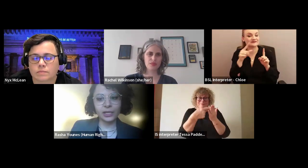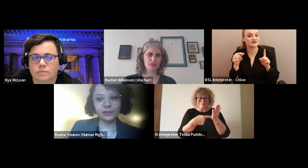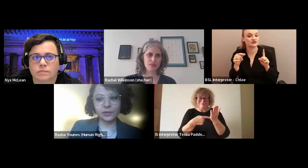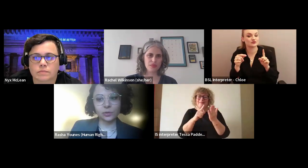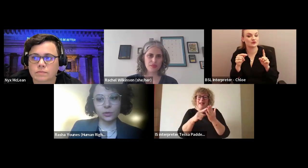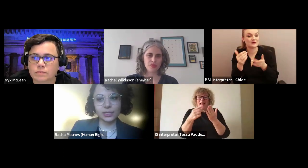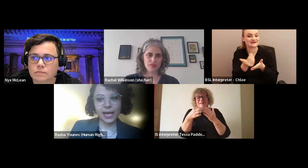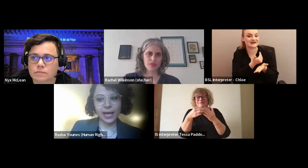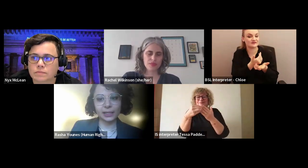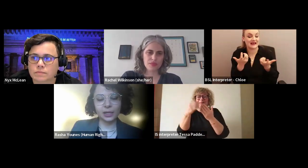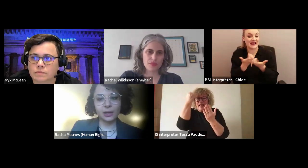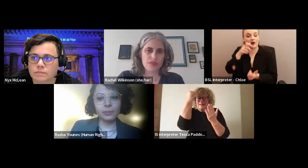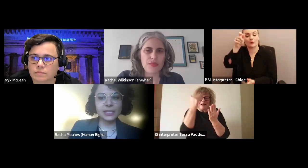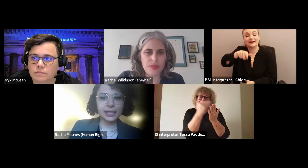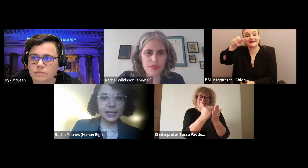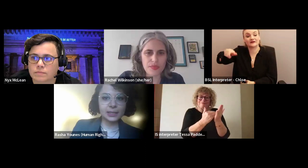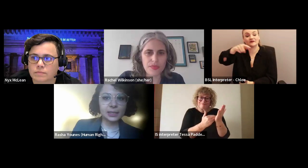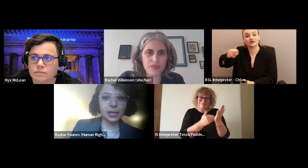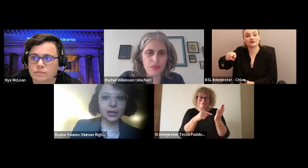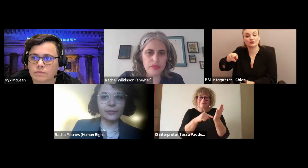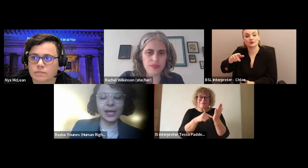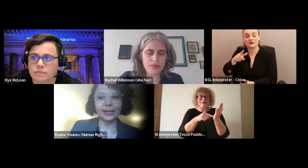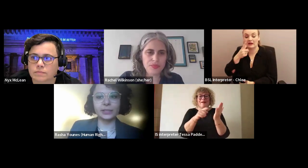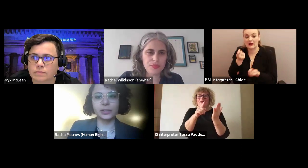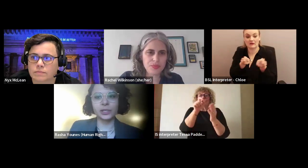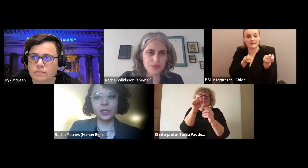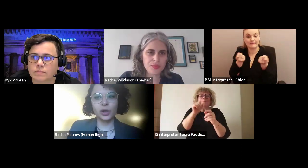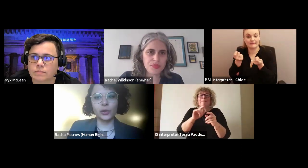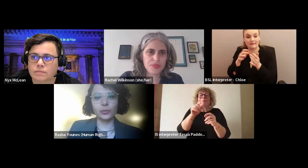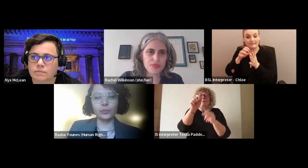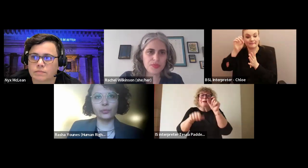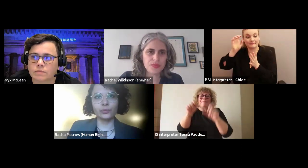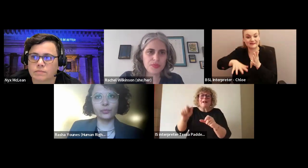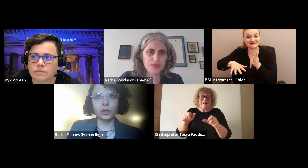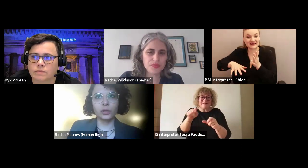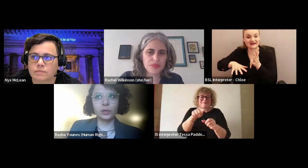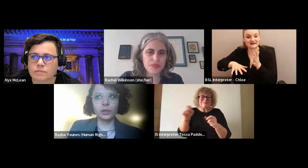how individuals can mitigate and